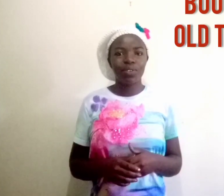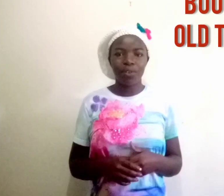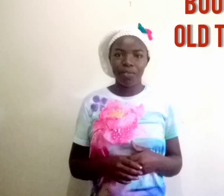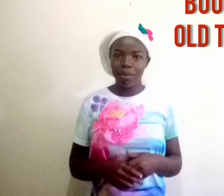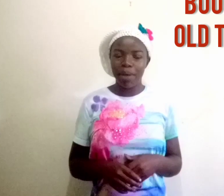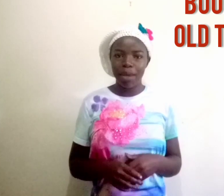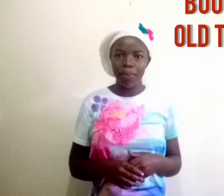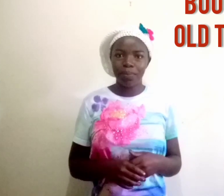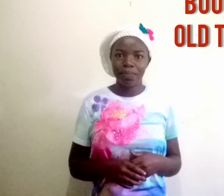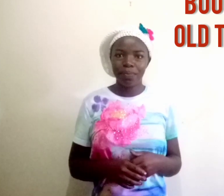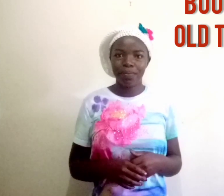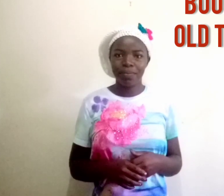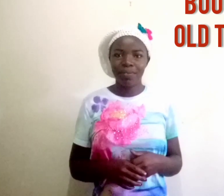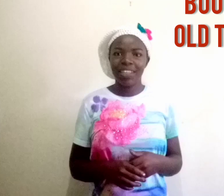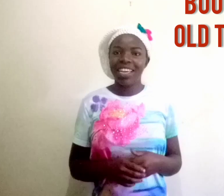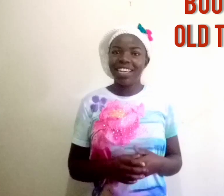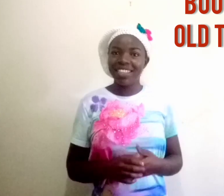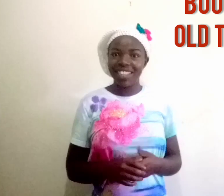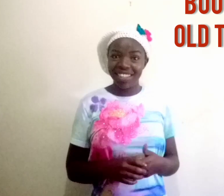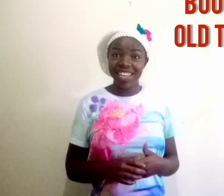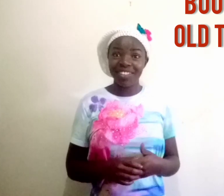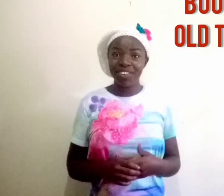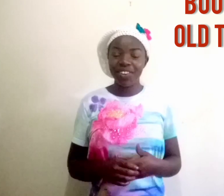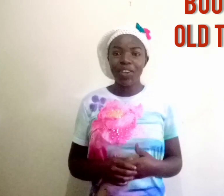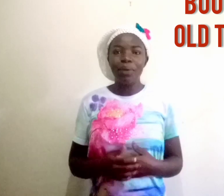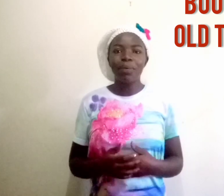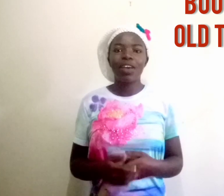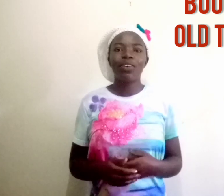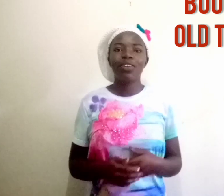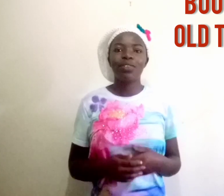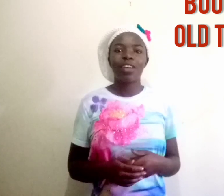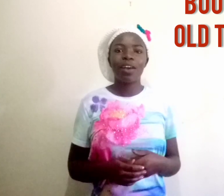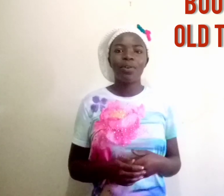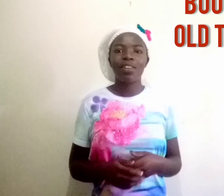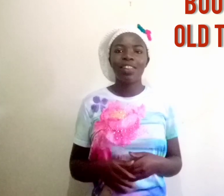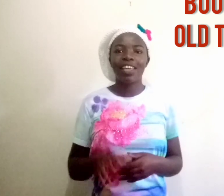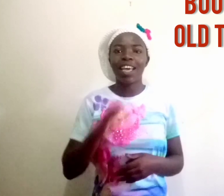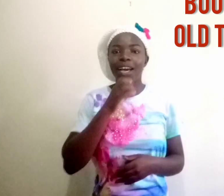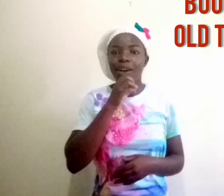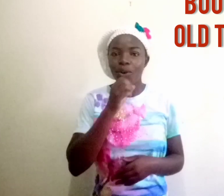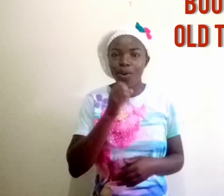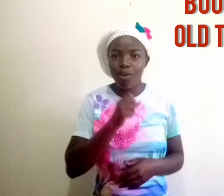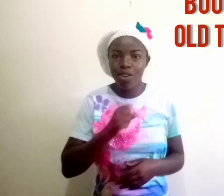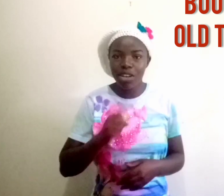of the Bible. And in this lesson, we are going to tackle the Old